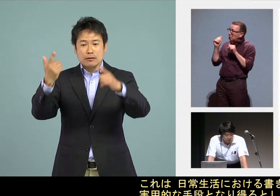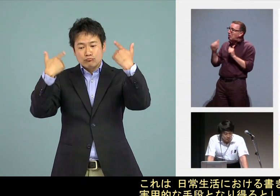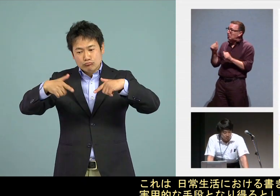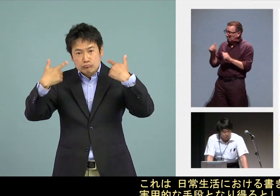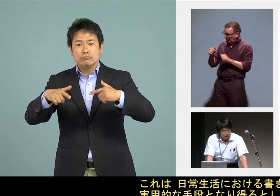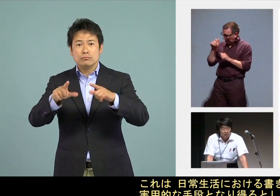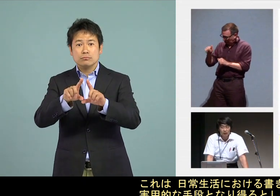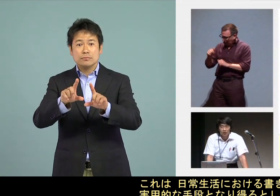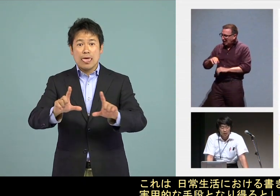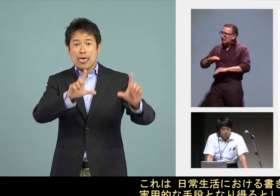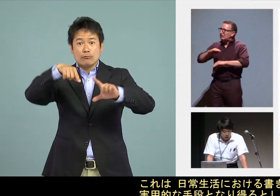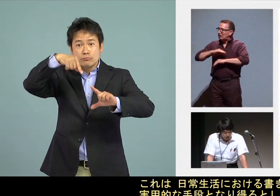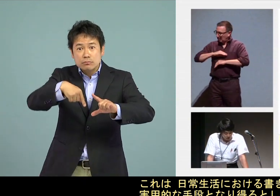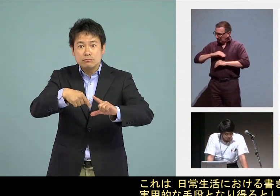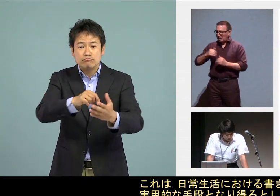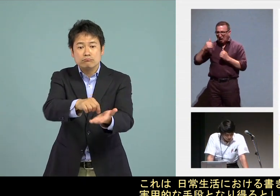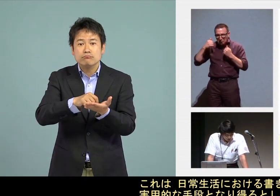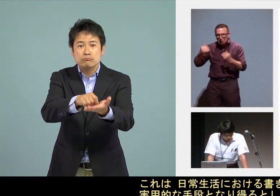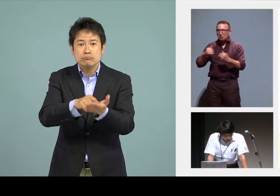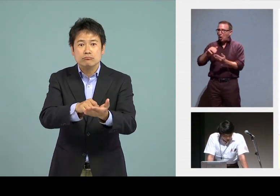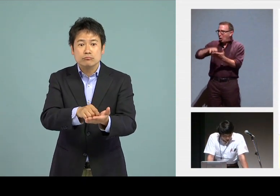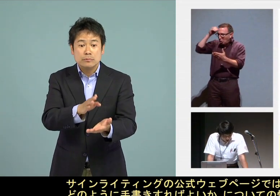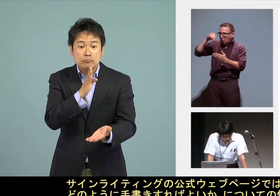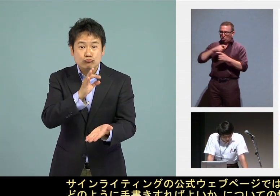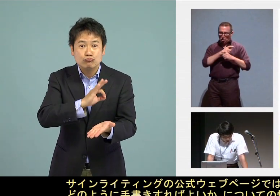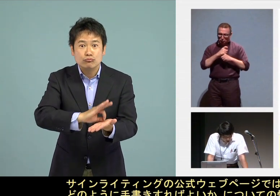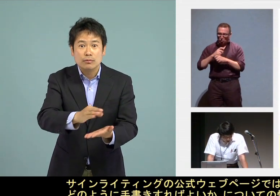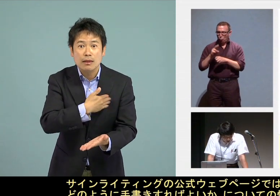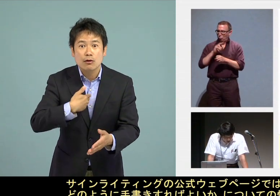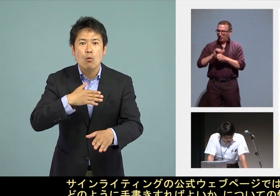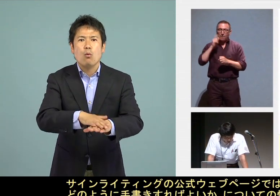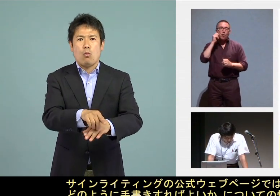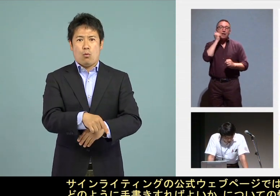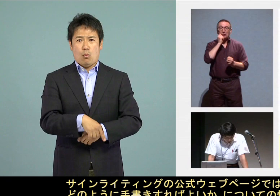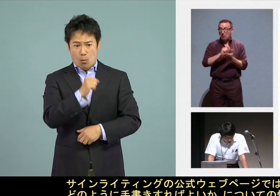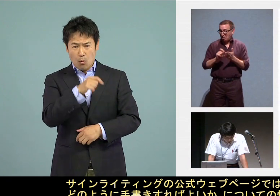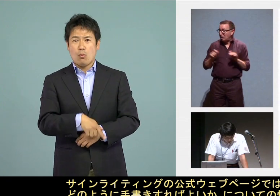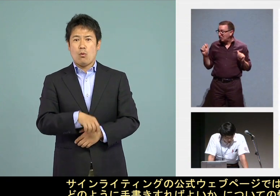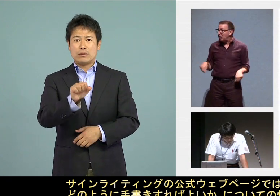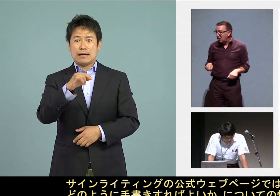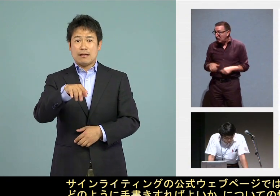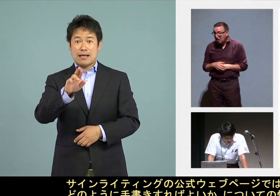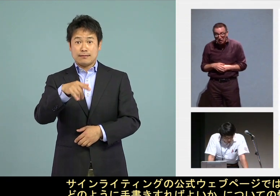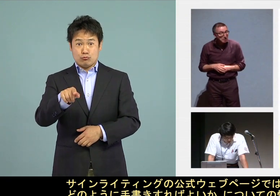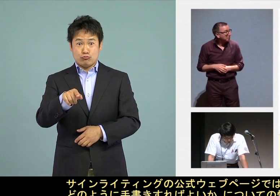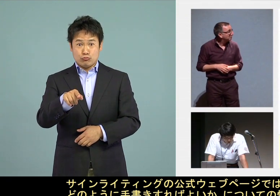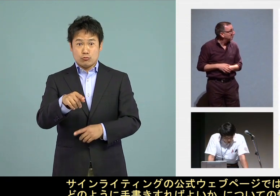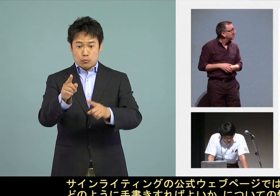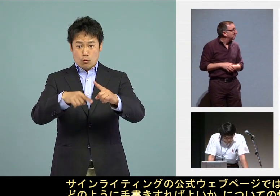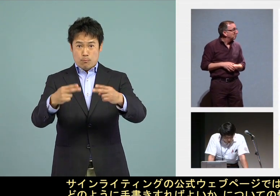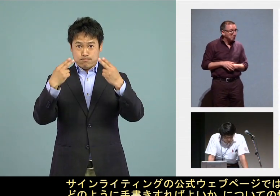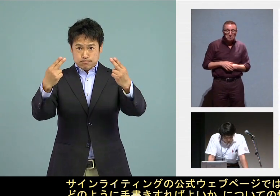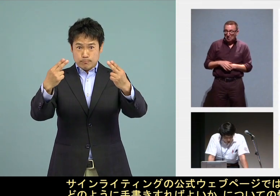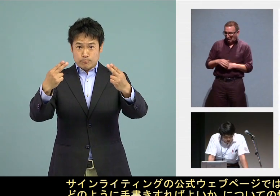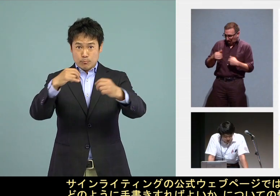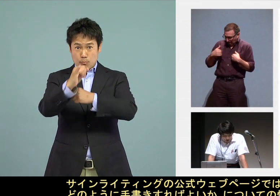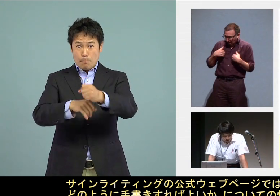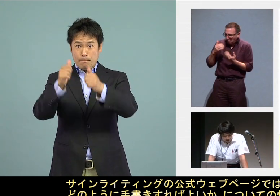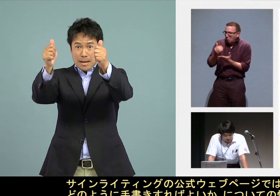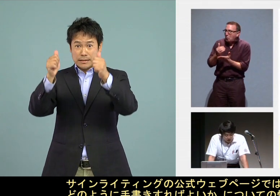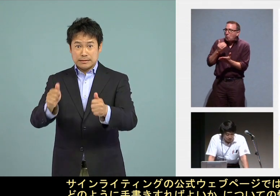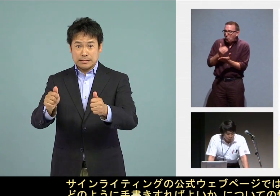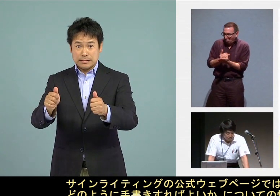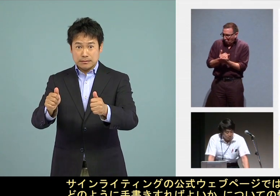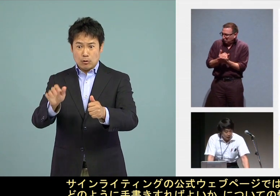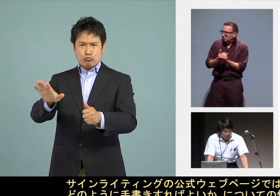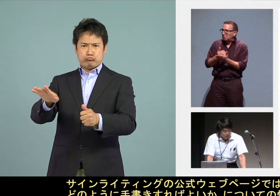meet the needs of daily writing, and has a handwriting course on the official